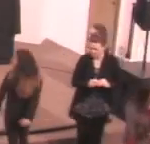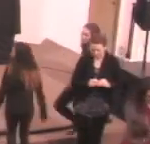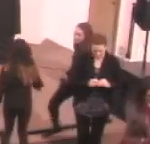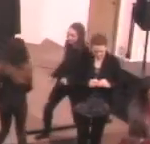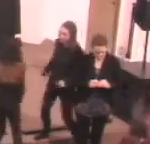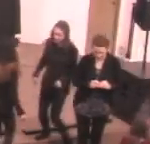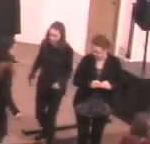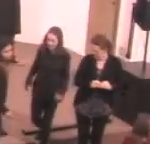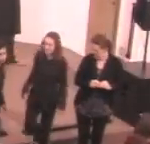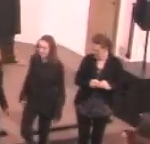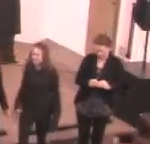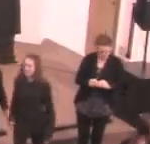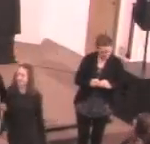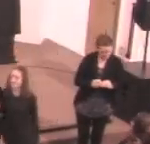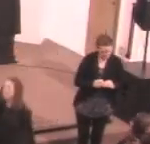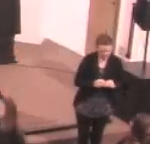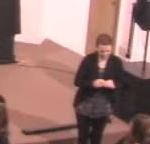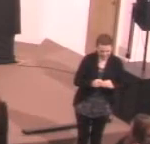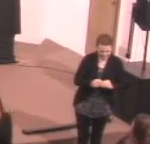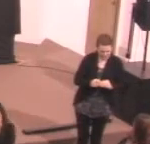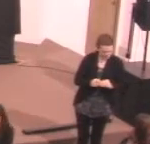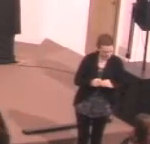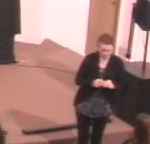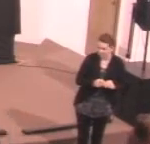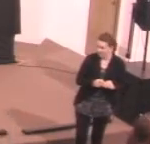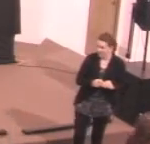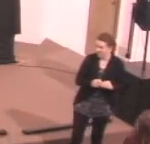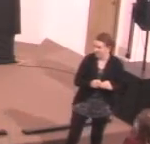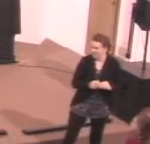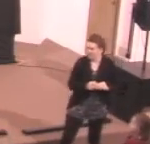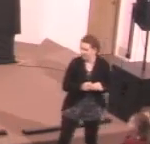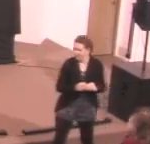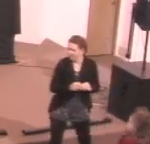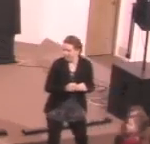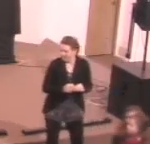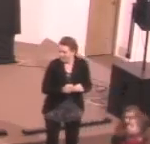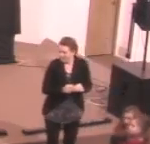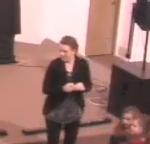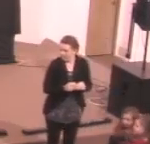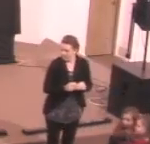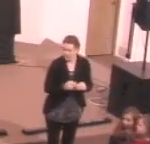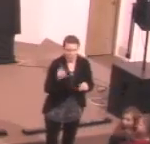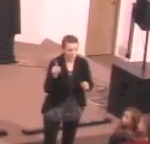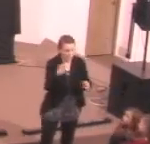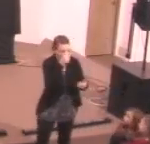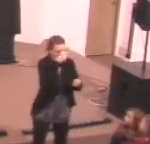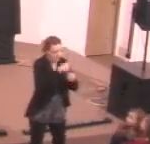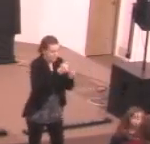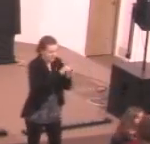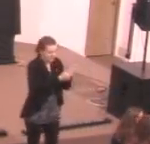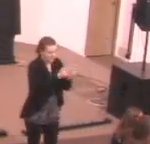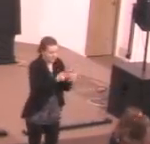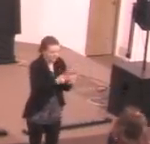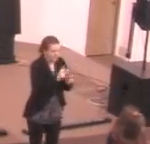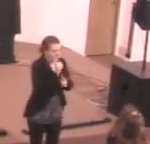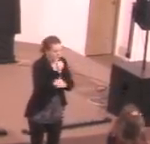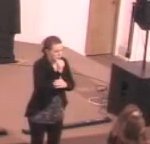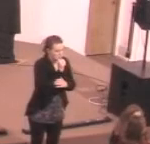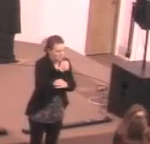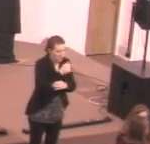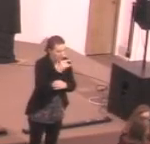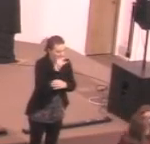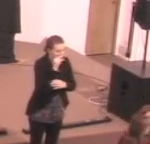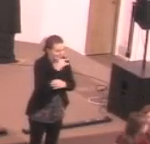Let's be careful. Sorry. Do you want to pray us out? I just want to remind everybody that tomorrow is